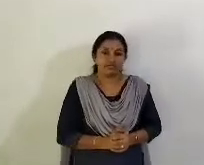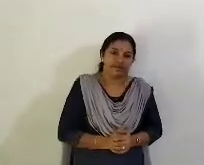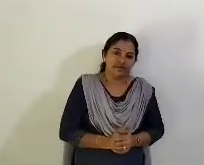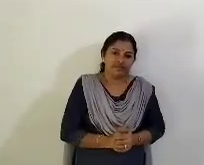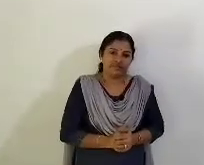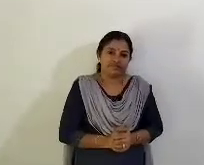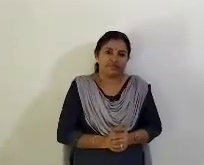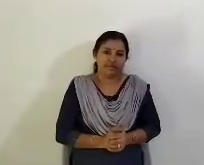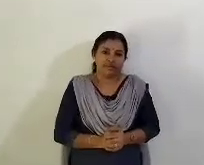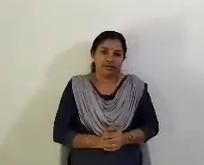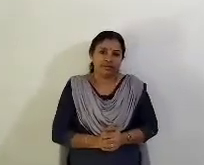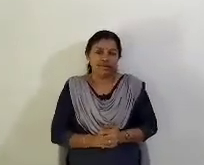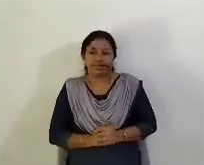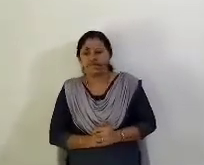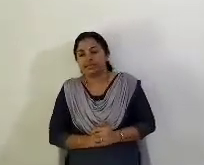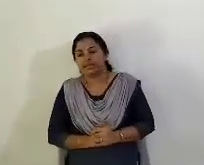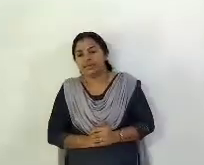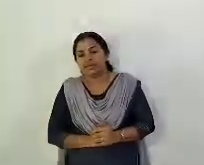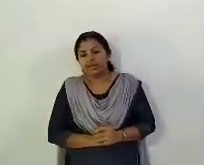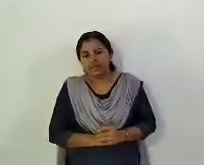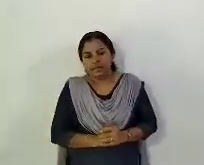10. Okay. Then